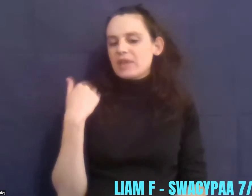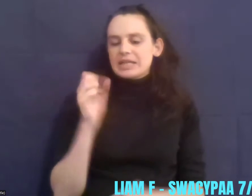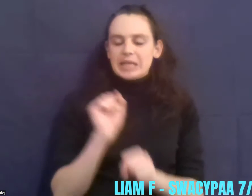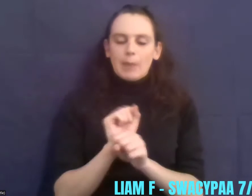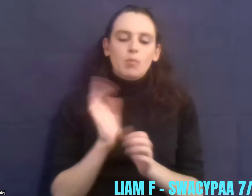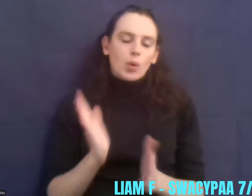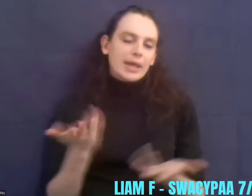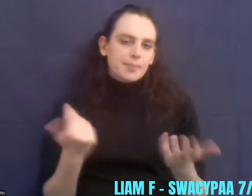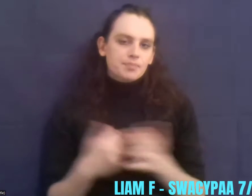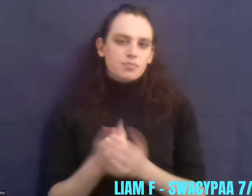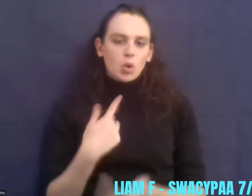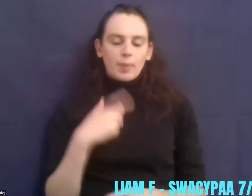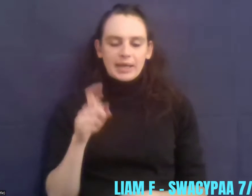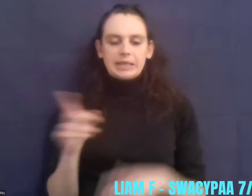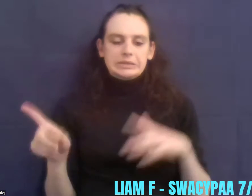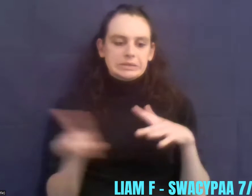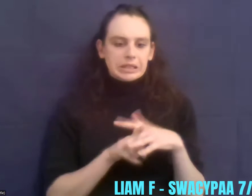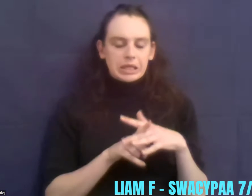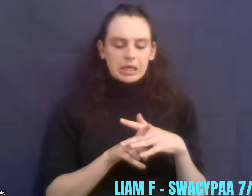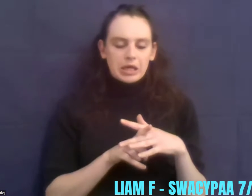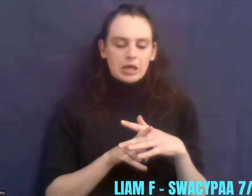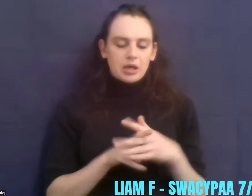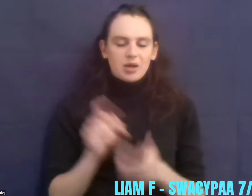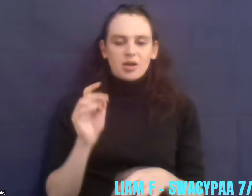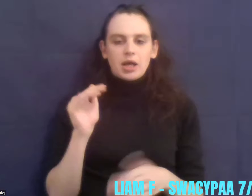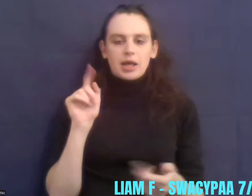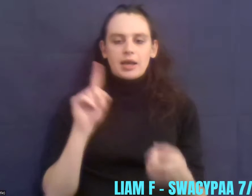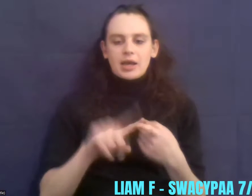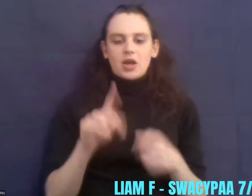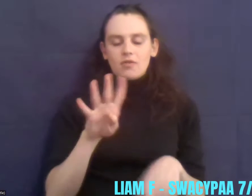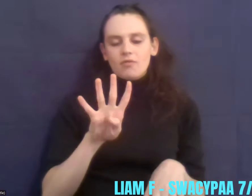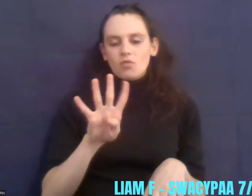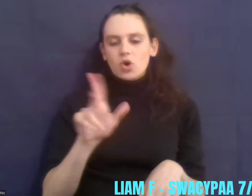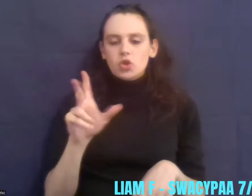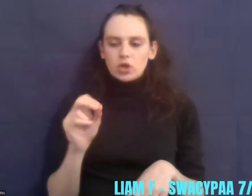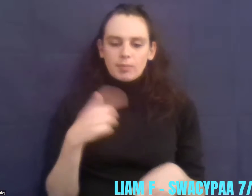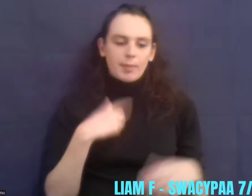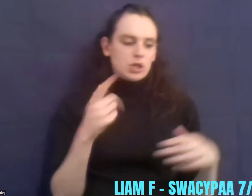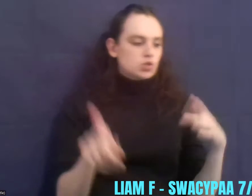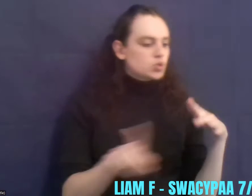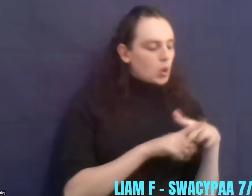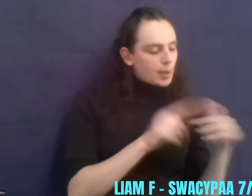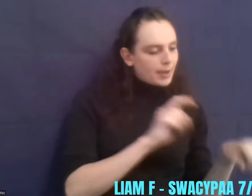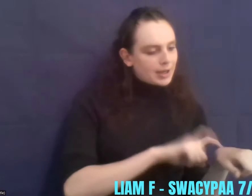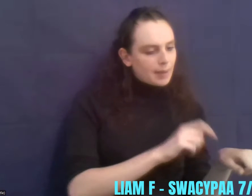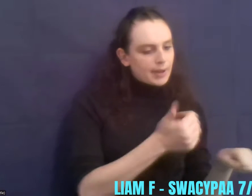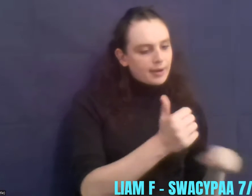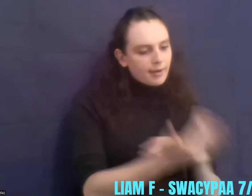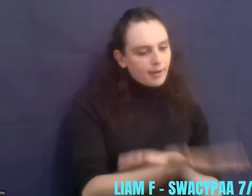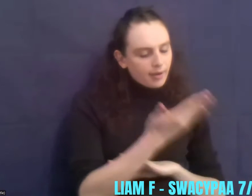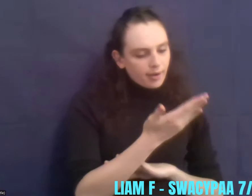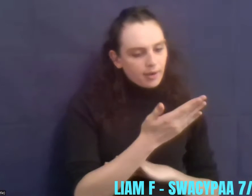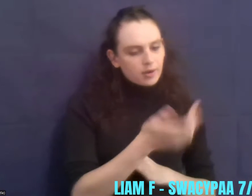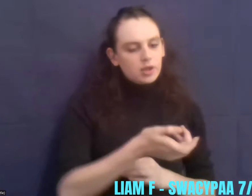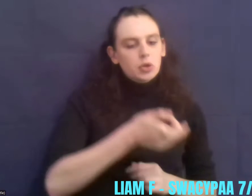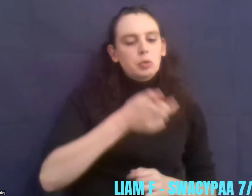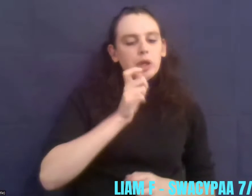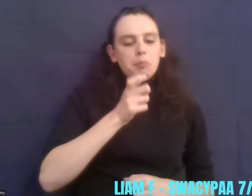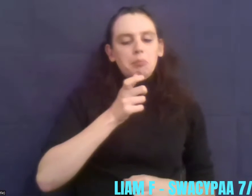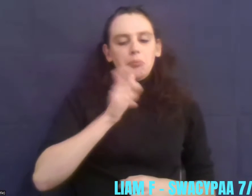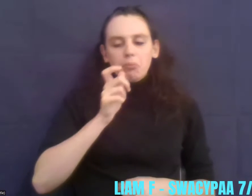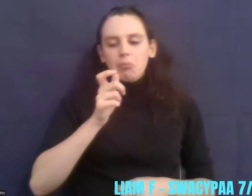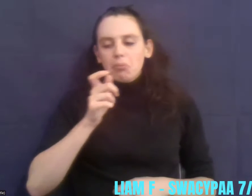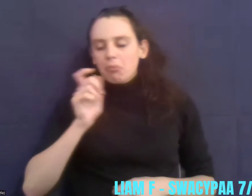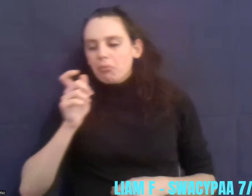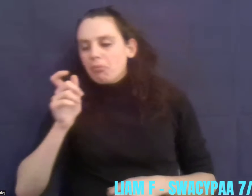there until 4:30, but I had to get there at 10. And nobody came in the door all day, and a little bit of wine, a little bit of wine, a little bit of wine.